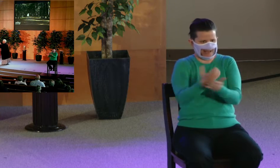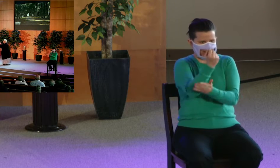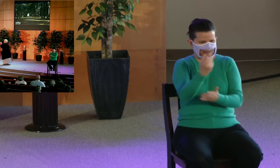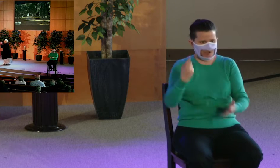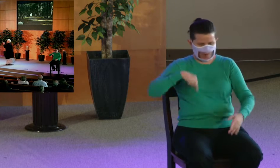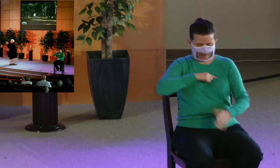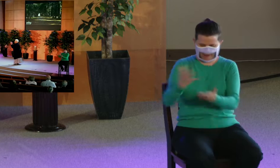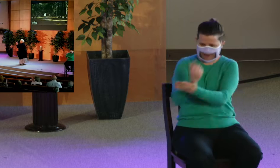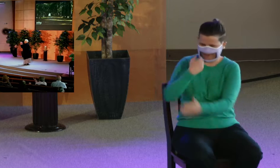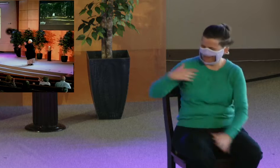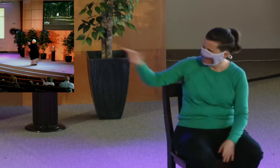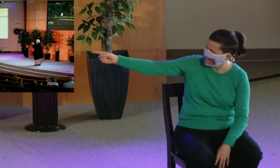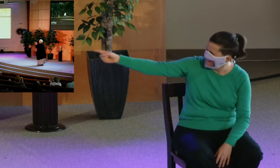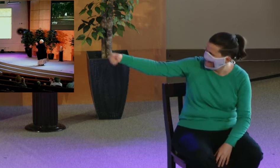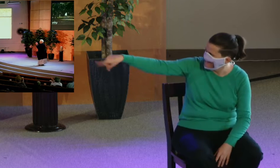gosh.